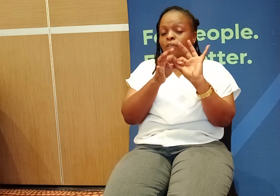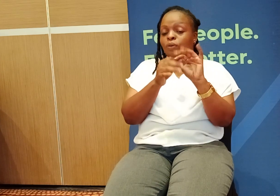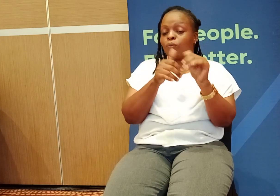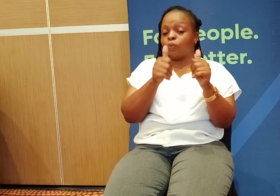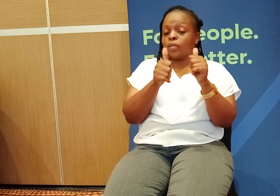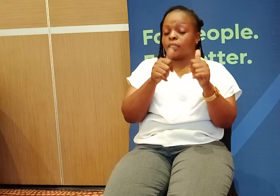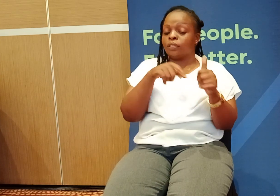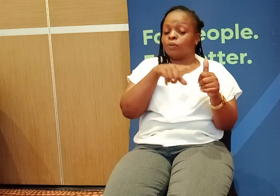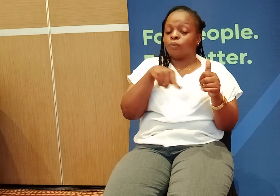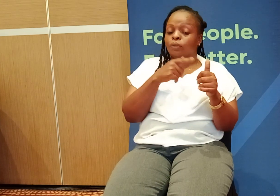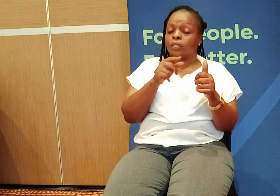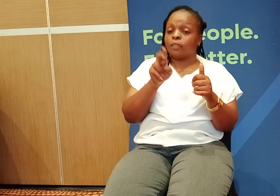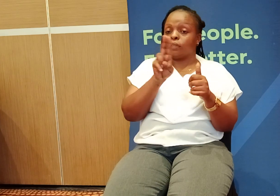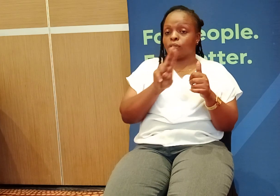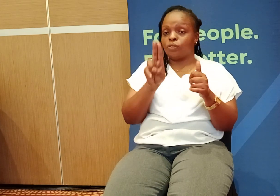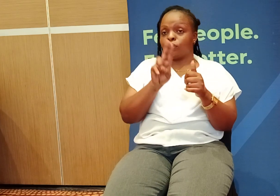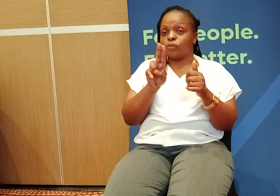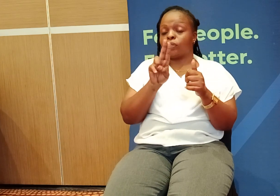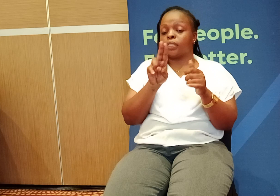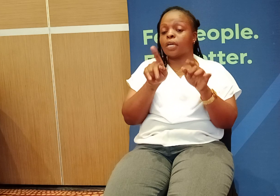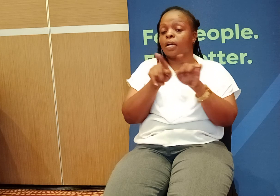use as part of our accounting.